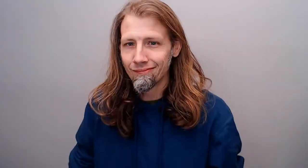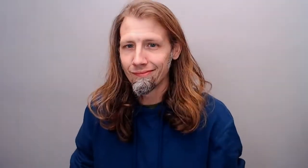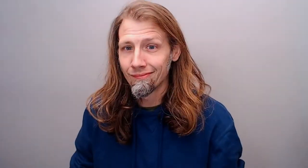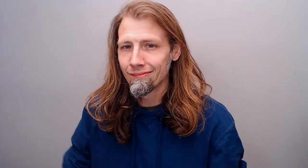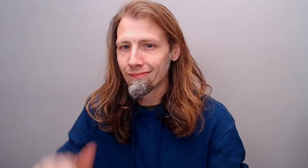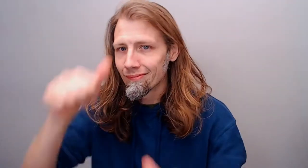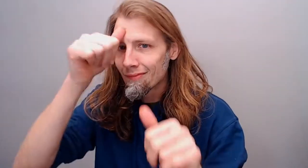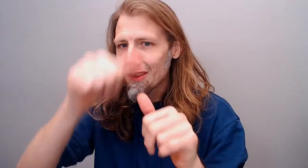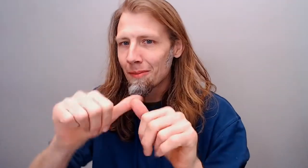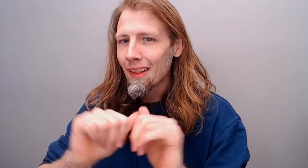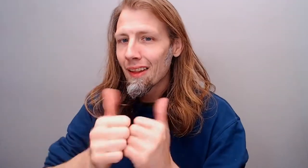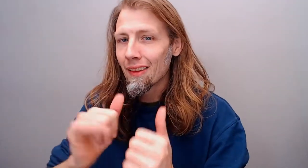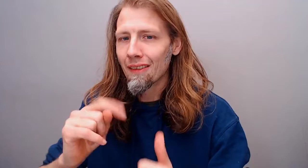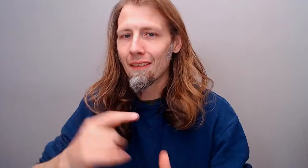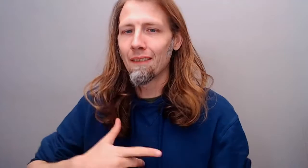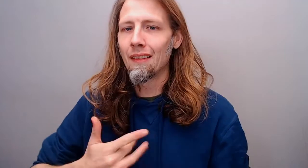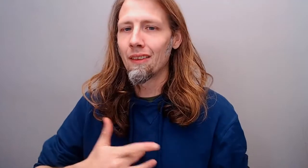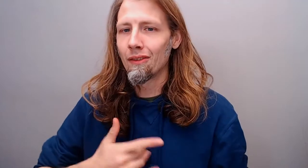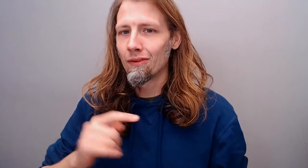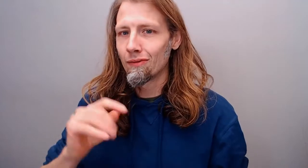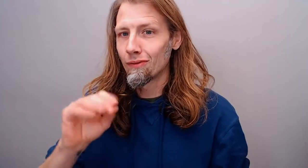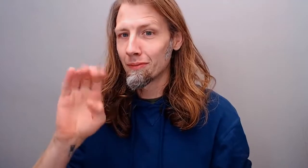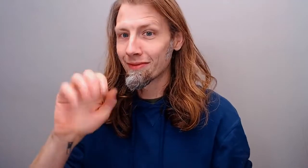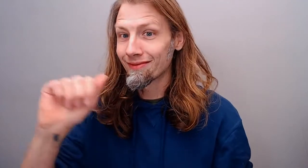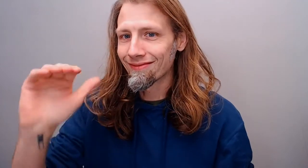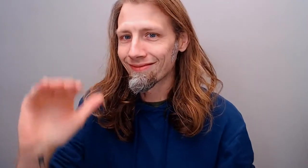Do you remember how it felt to be a child?